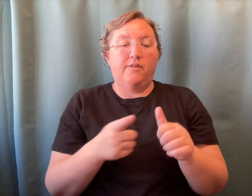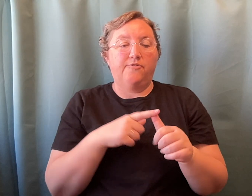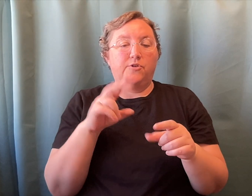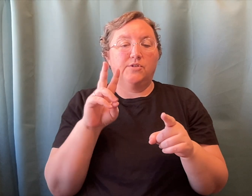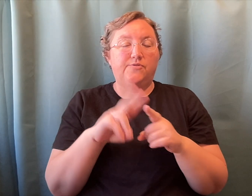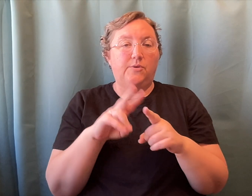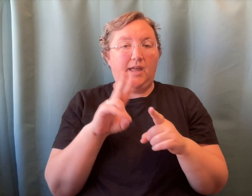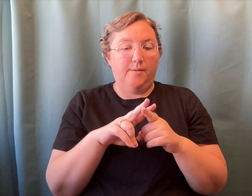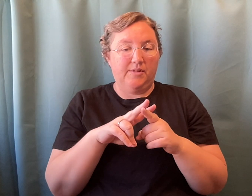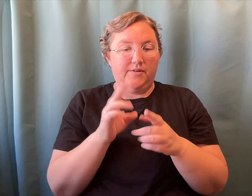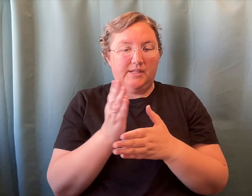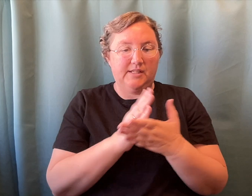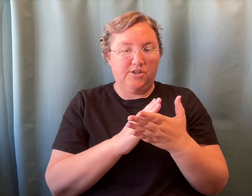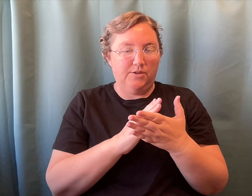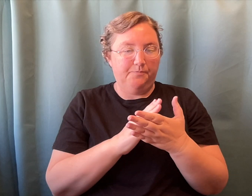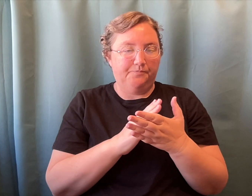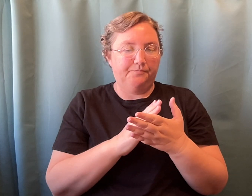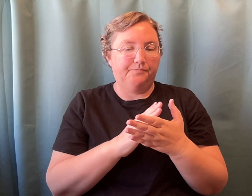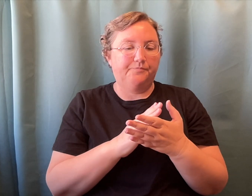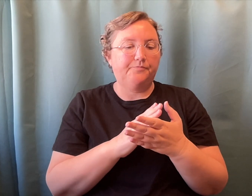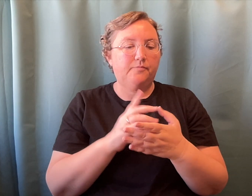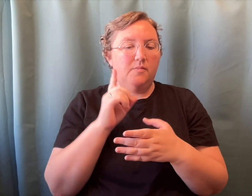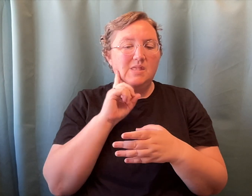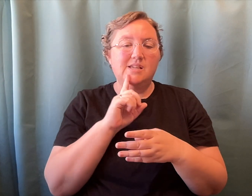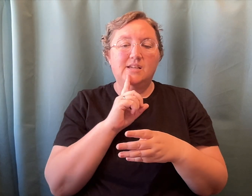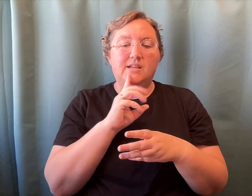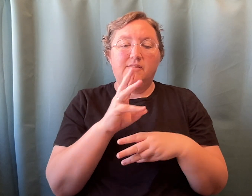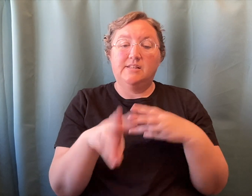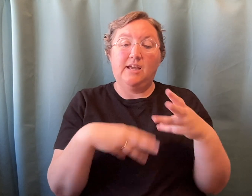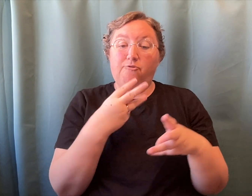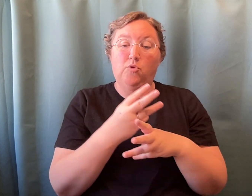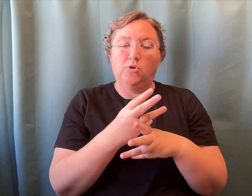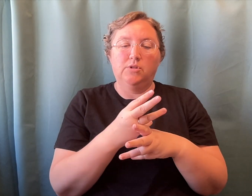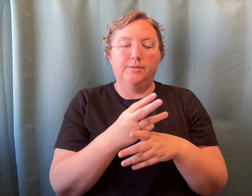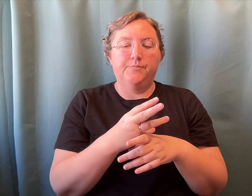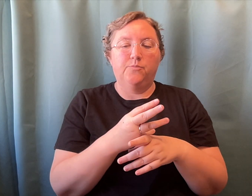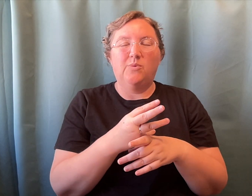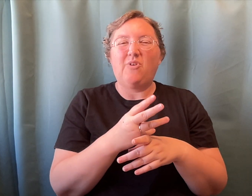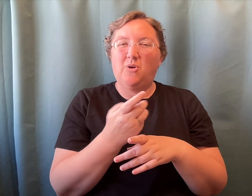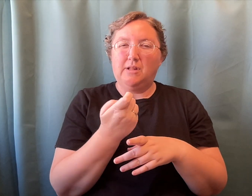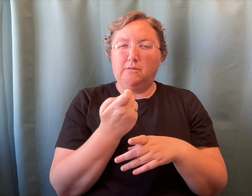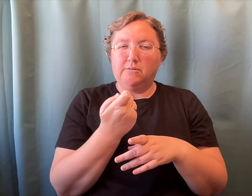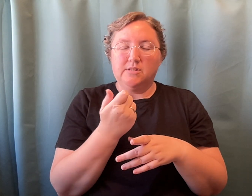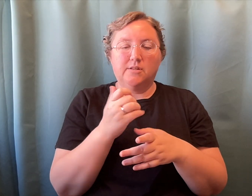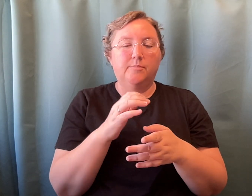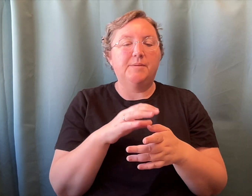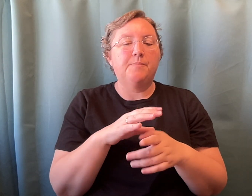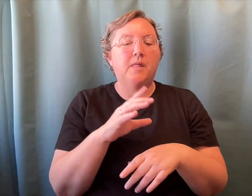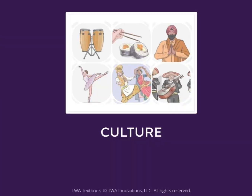Now the first vocabulary section, the deaf world. We've already learned this a little bit.